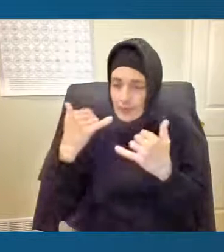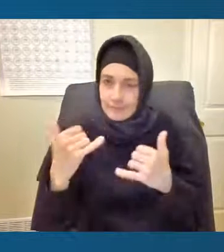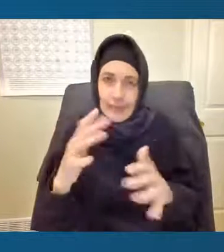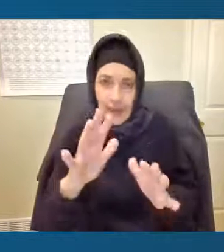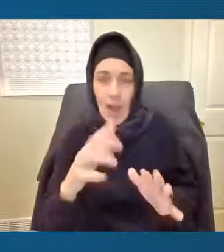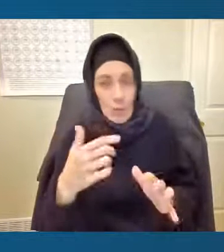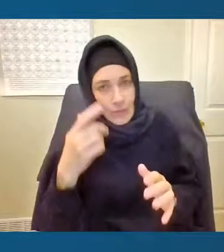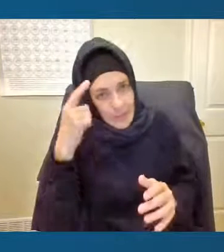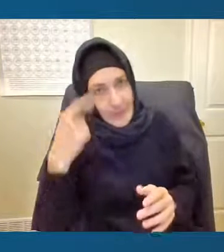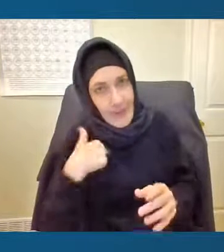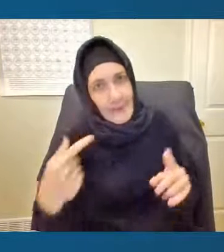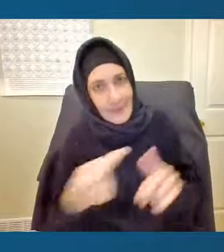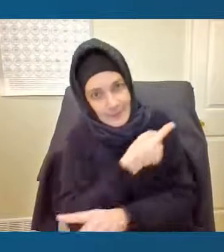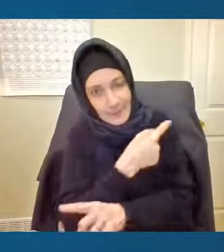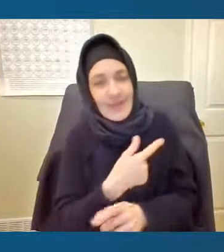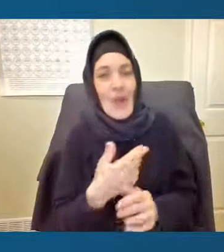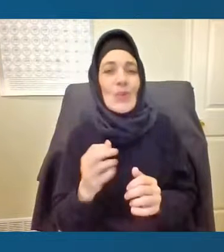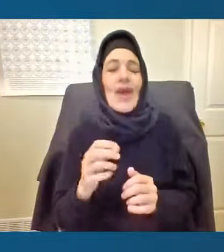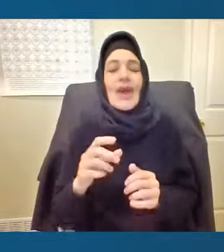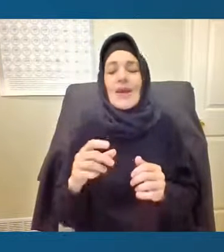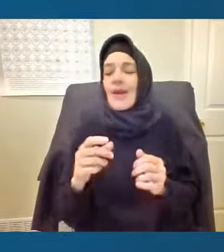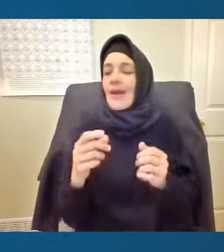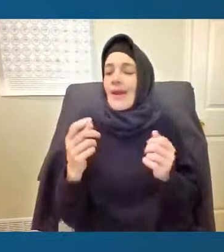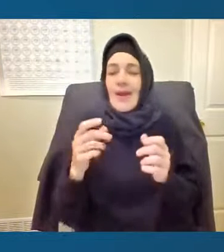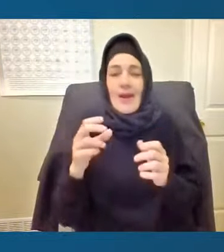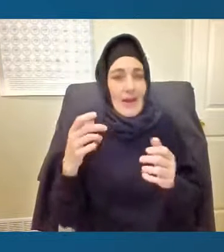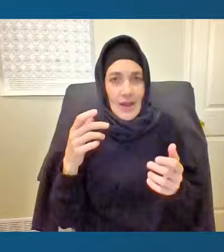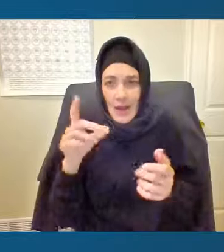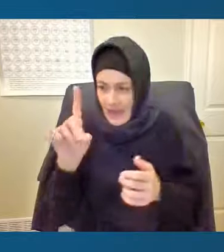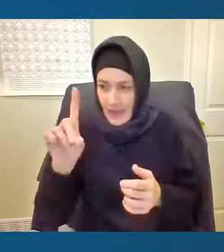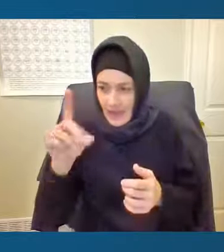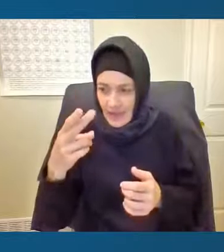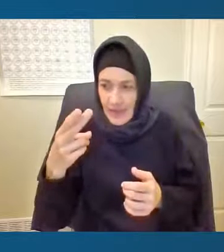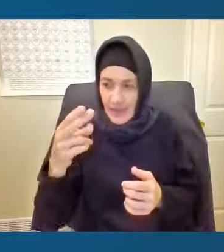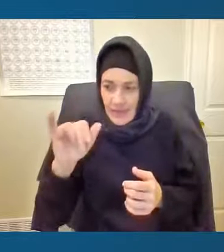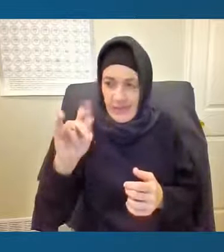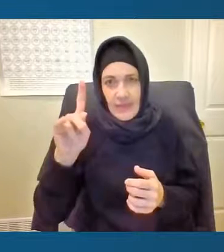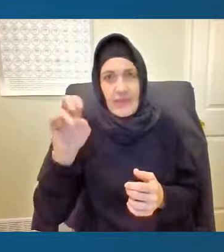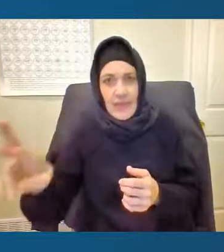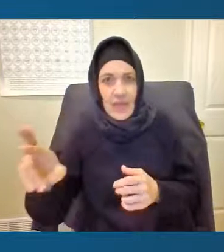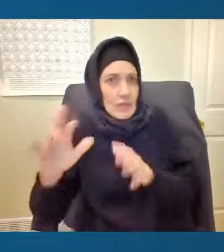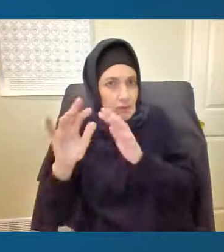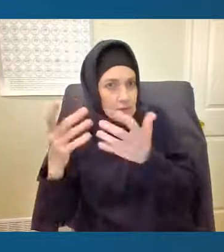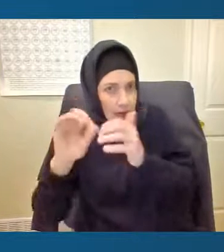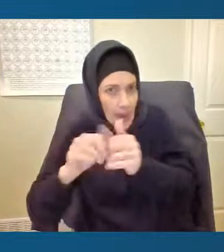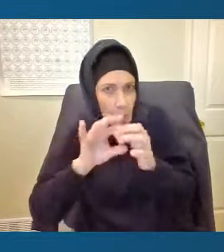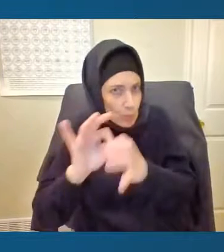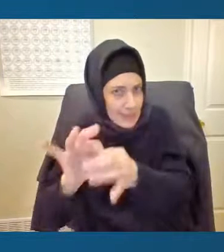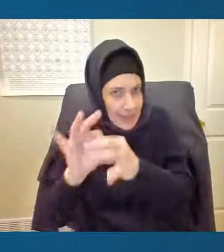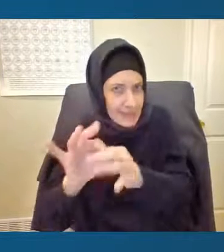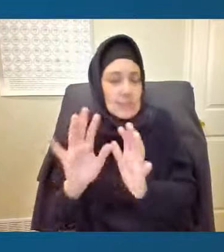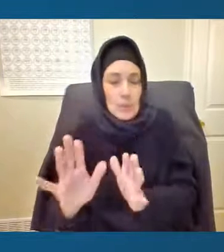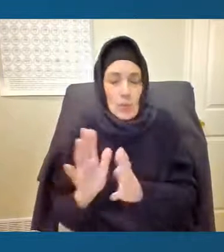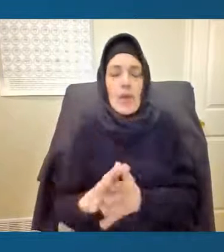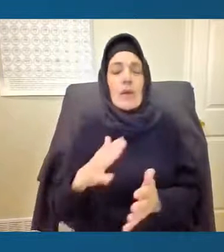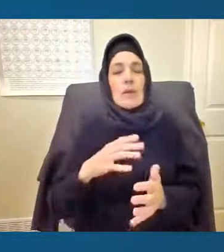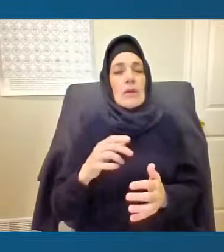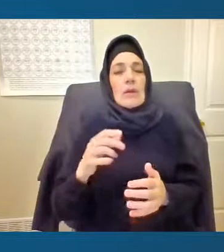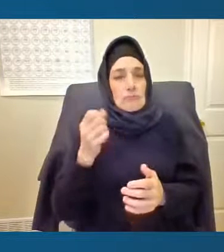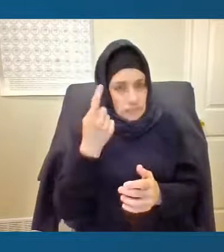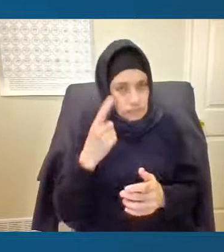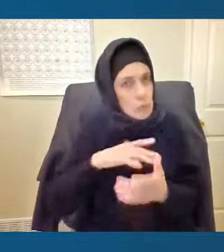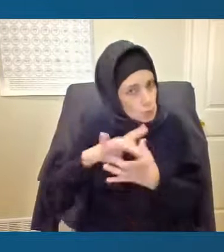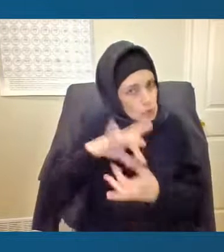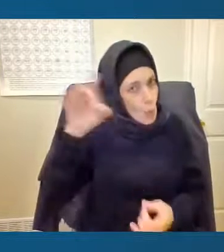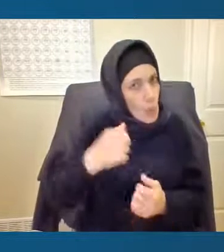in the dunya. The dunya is beautiful. My soul loves Allah subhanahu wa ta'ala. This is where dhikr comes in. The purpose, the way